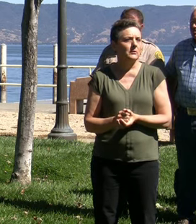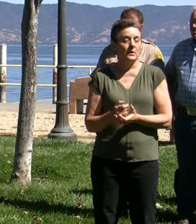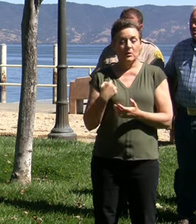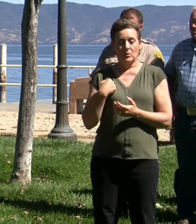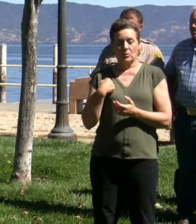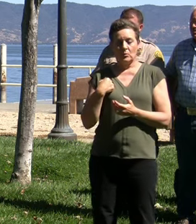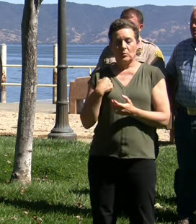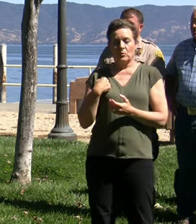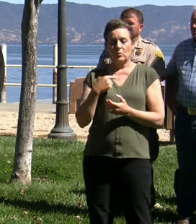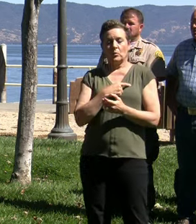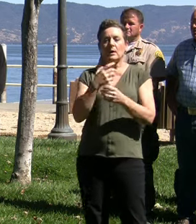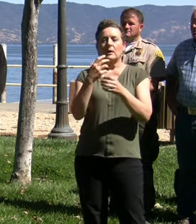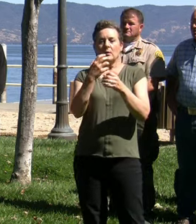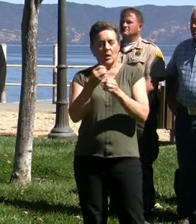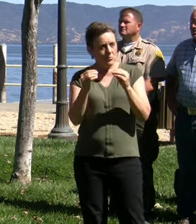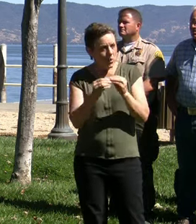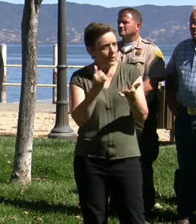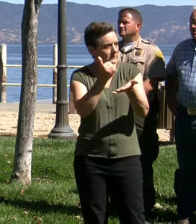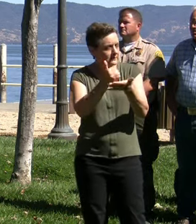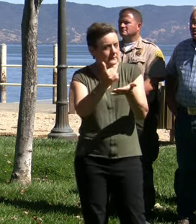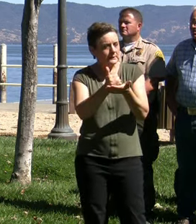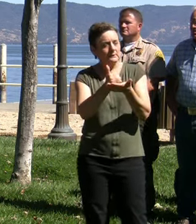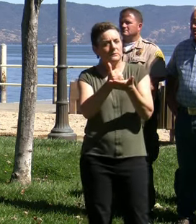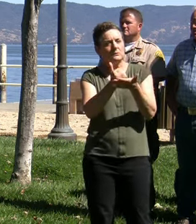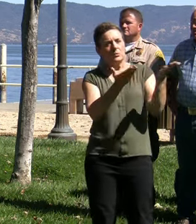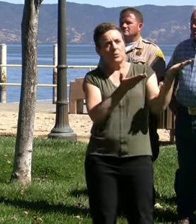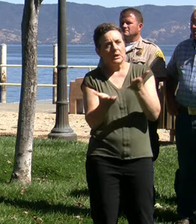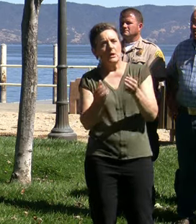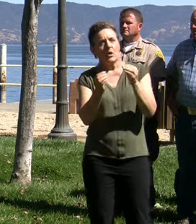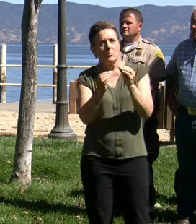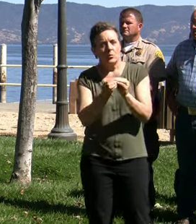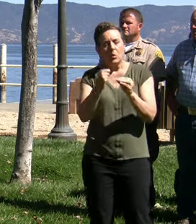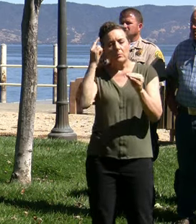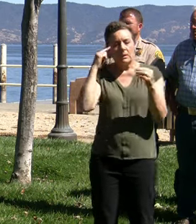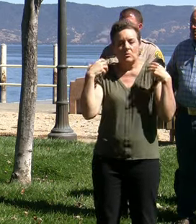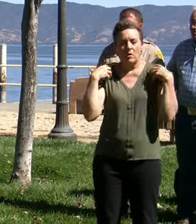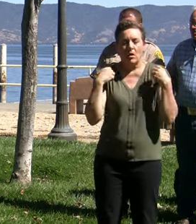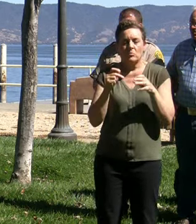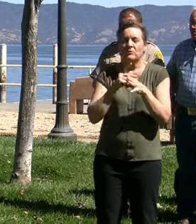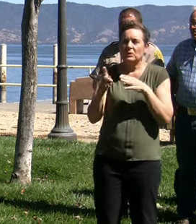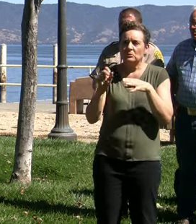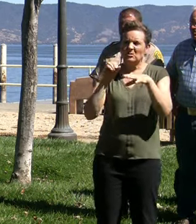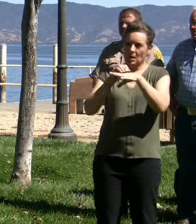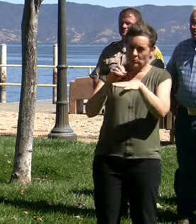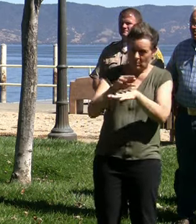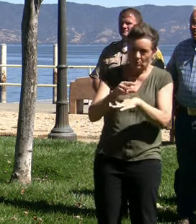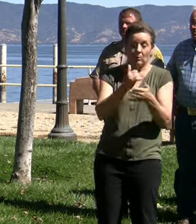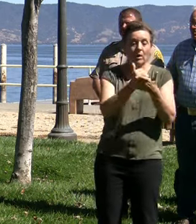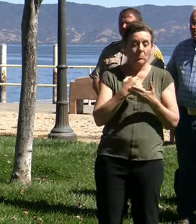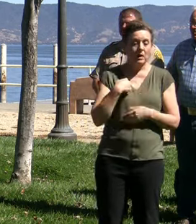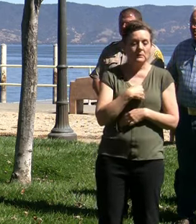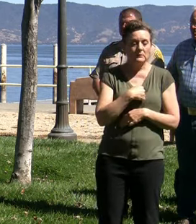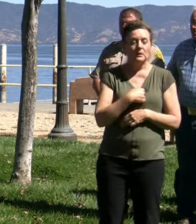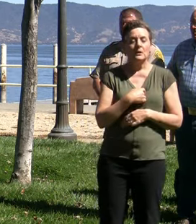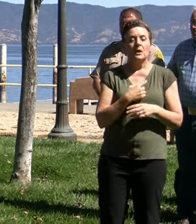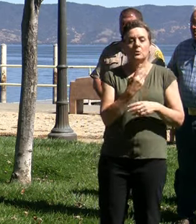received some mutual aid assistance to bring in additional mental health professionals to assist us. And we've had two respond